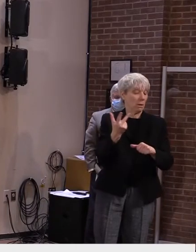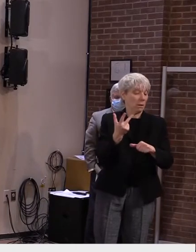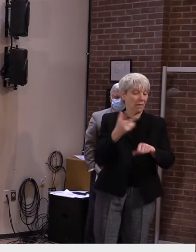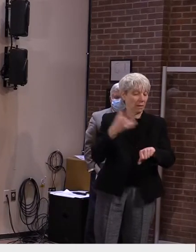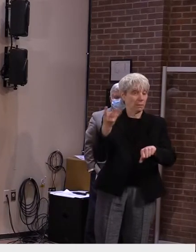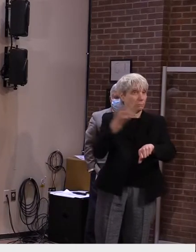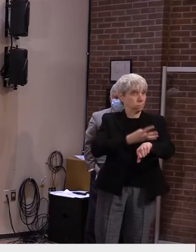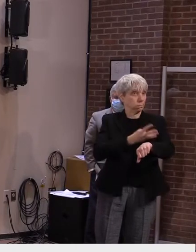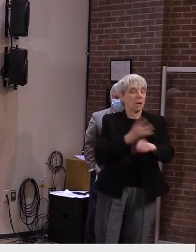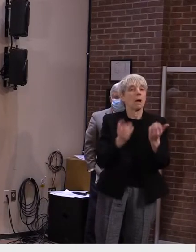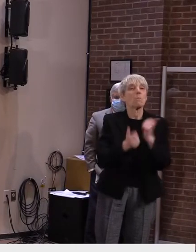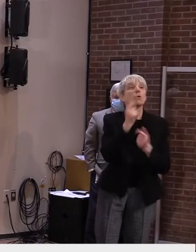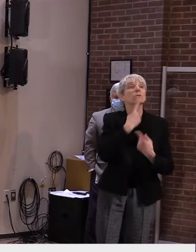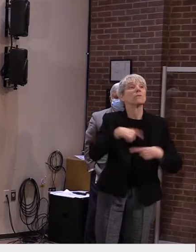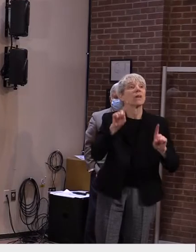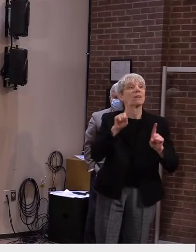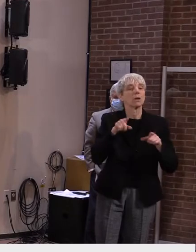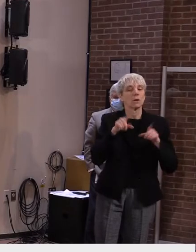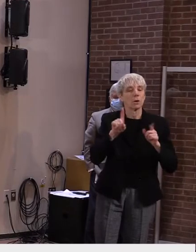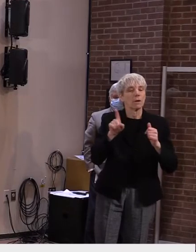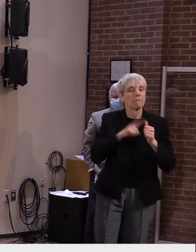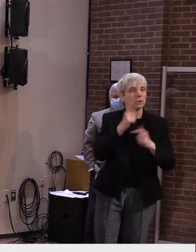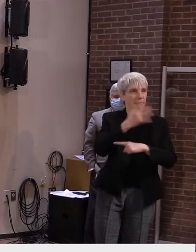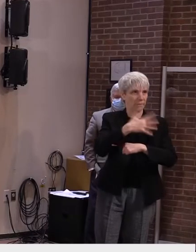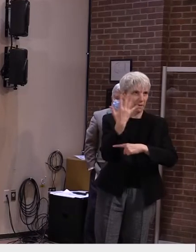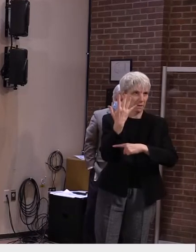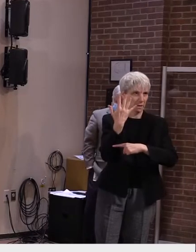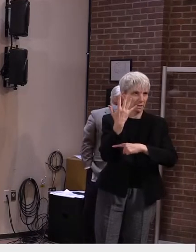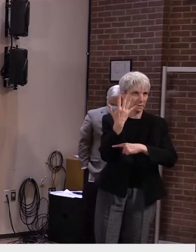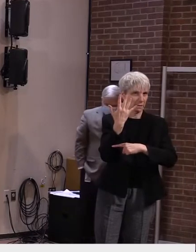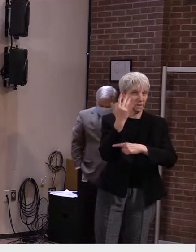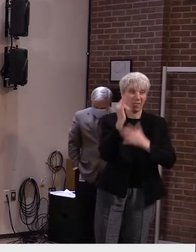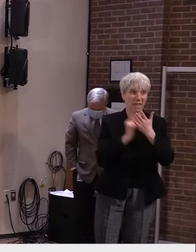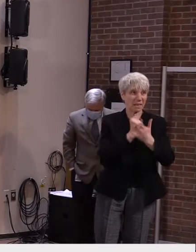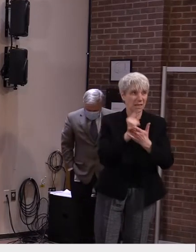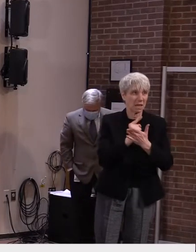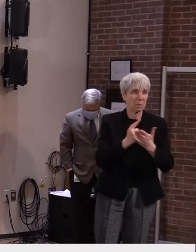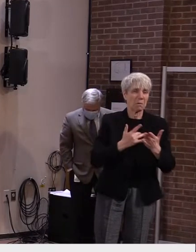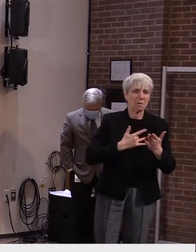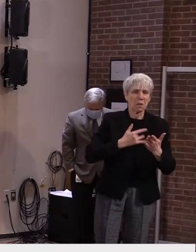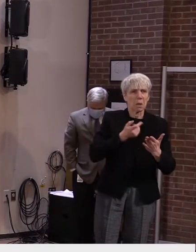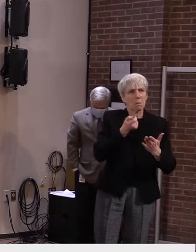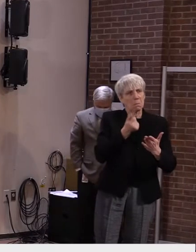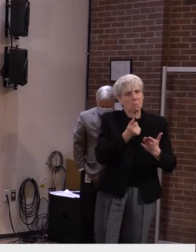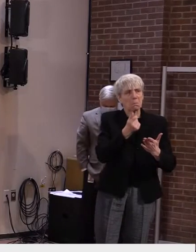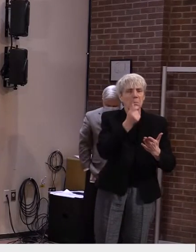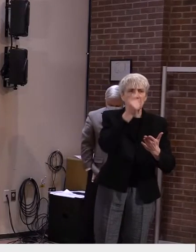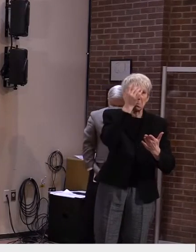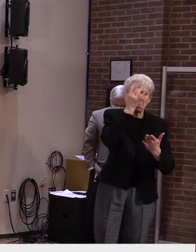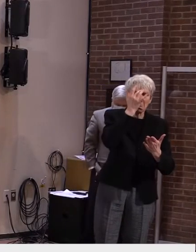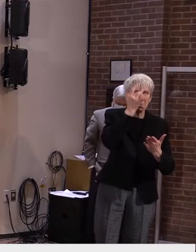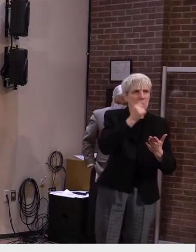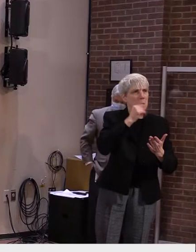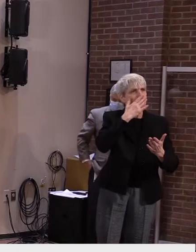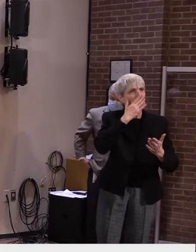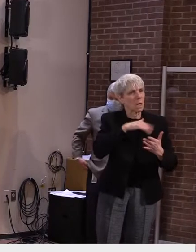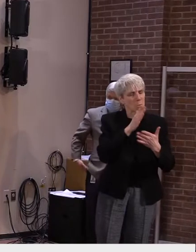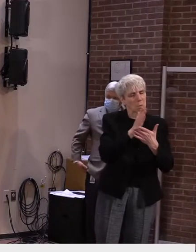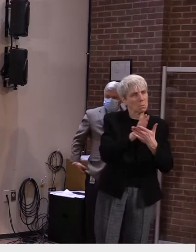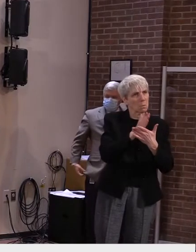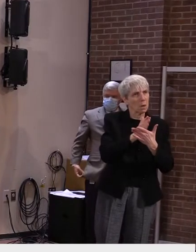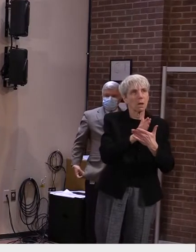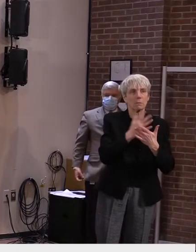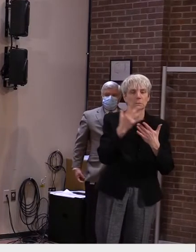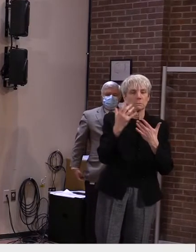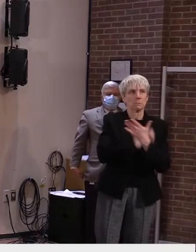most likely to have mild to moderate symptoms, and at that time can reduce your chance of being hospitalized